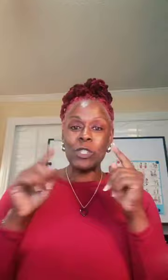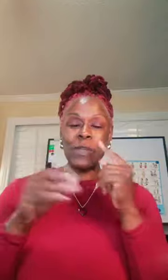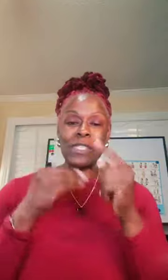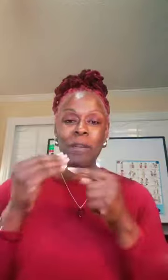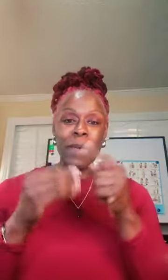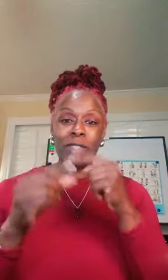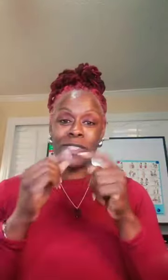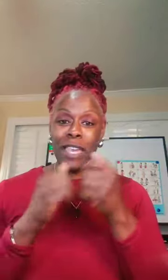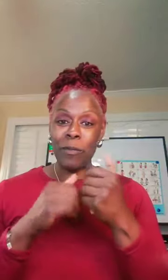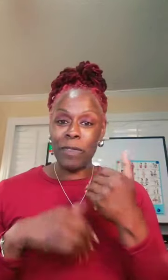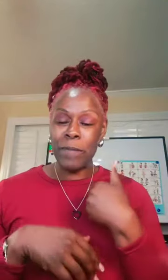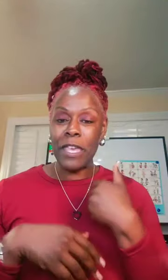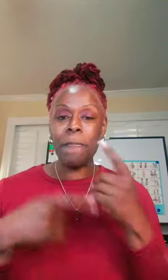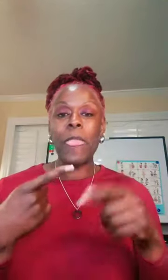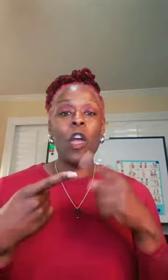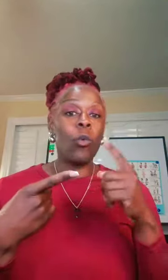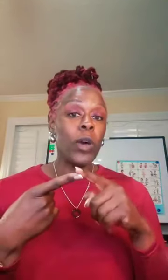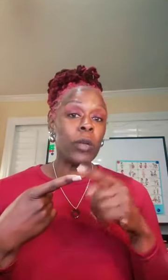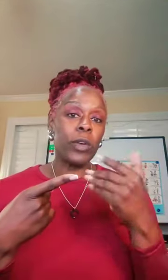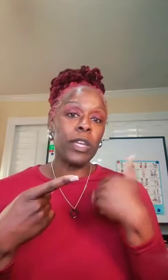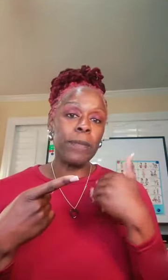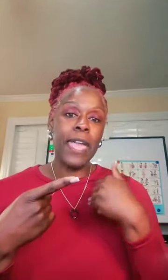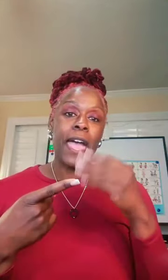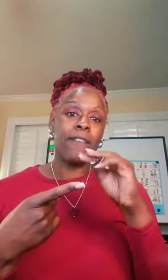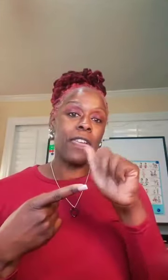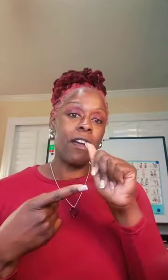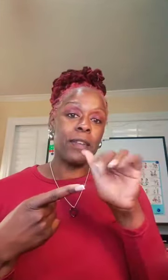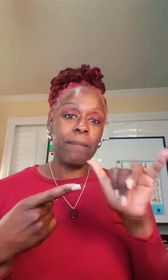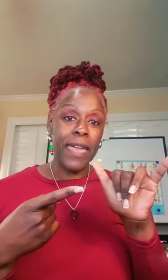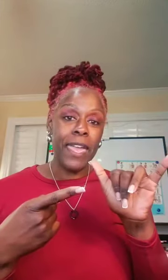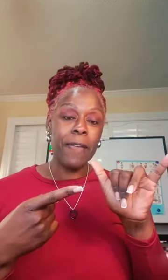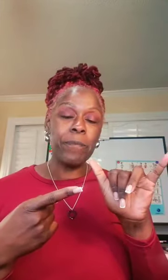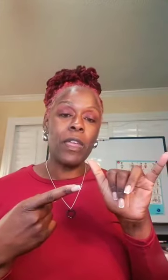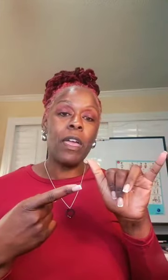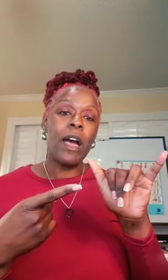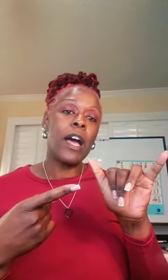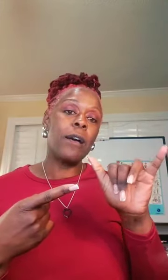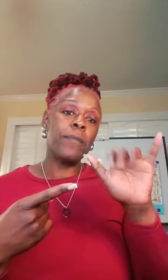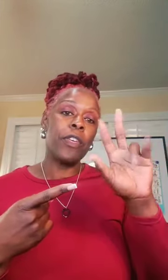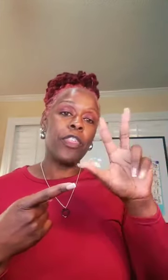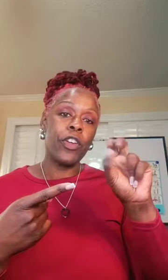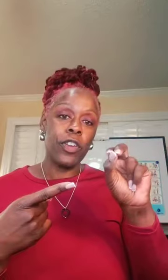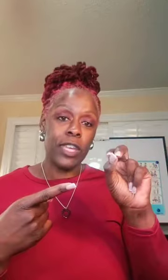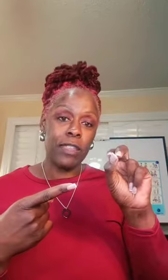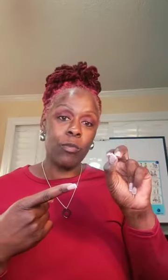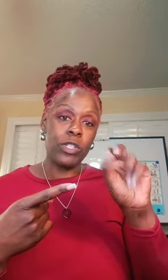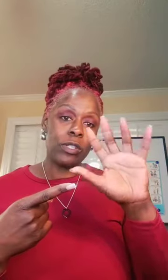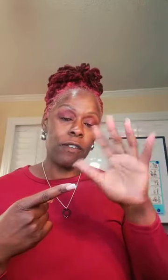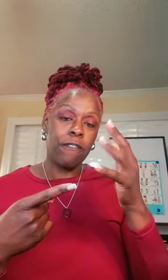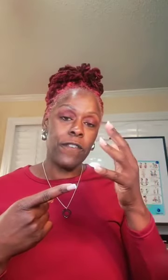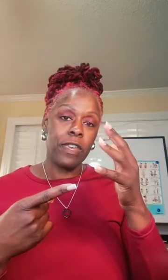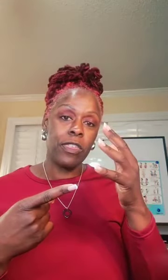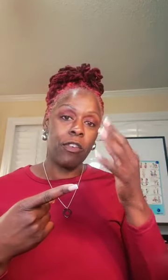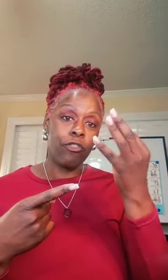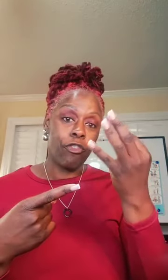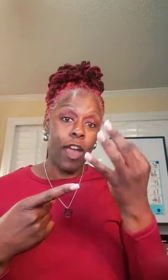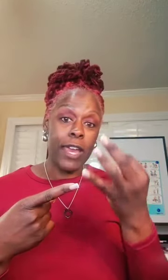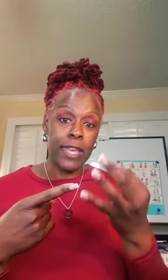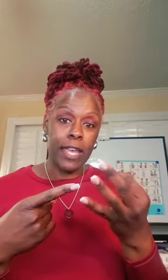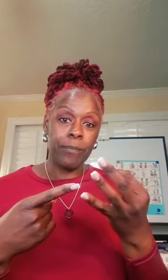announcements about Sign With Me. One, we're going to be having on May the 30th, which is the 5th Friday,